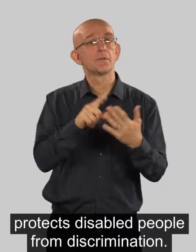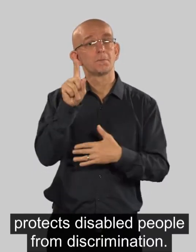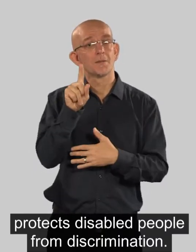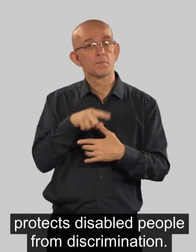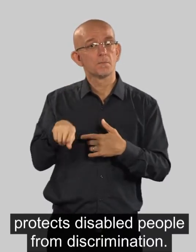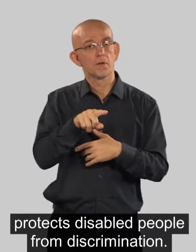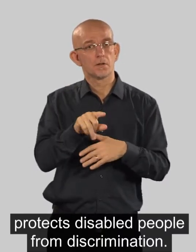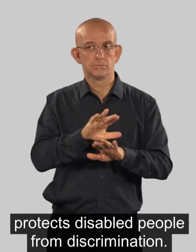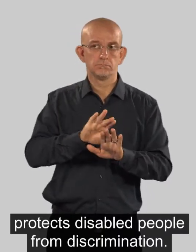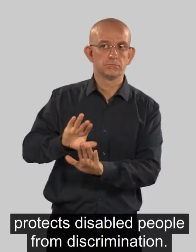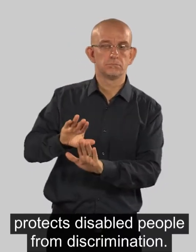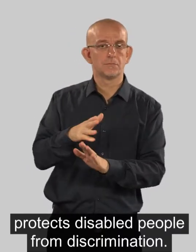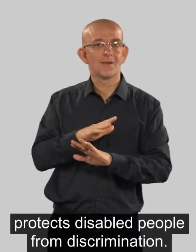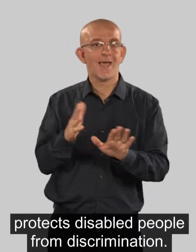from discrimination.